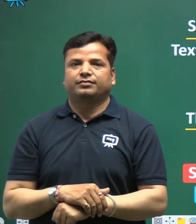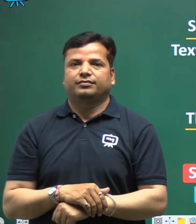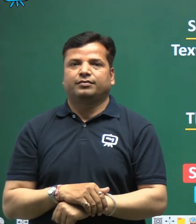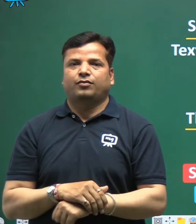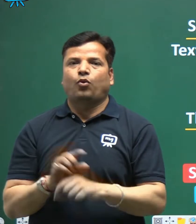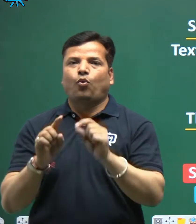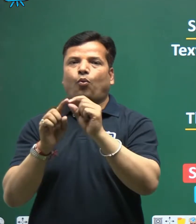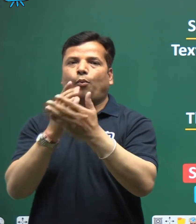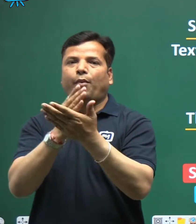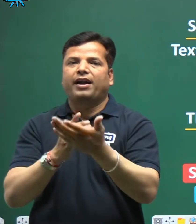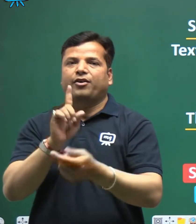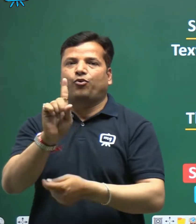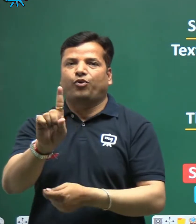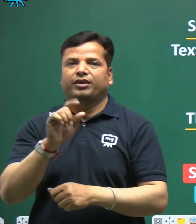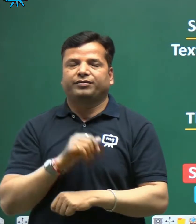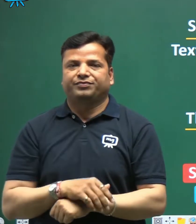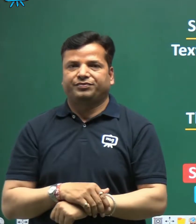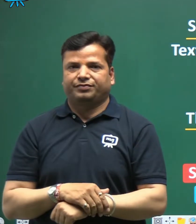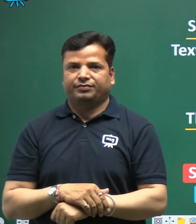Part 1.